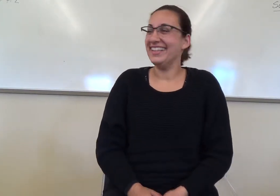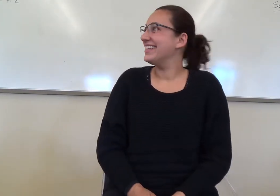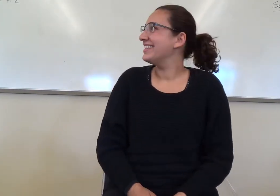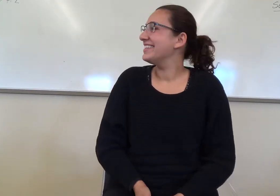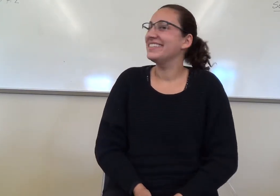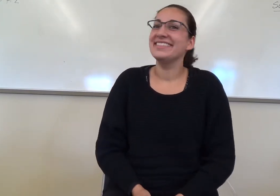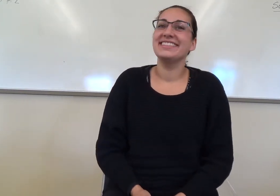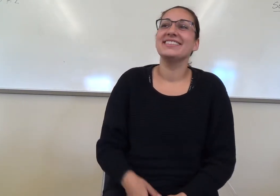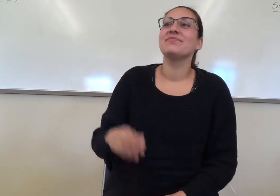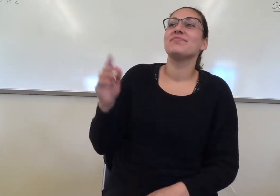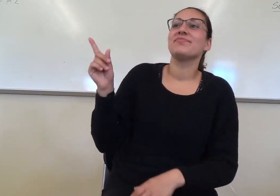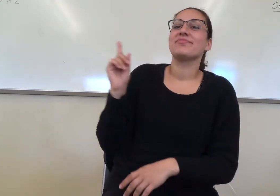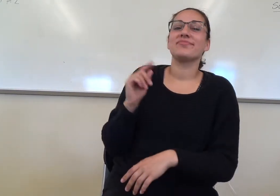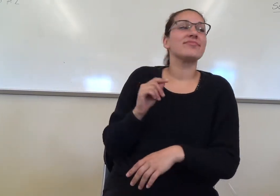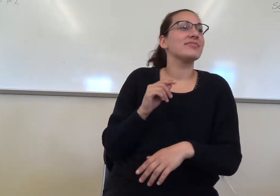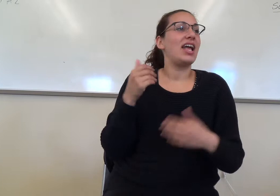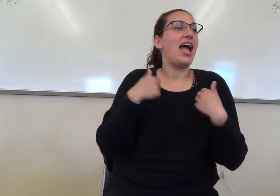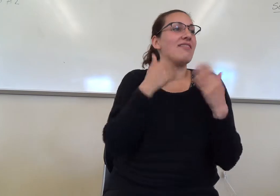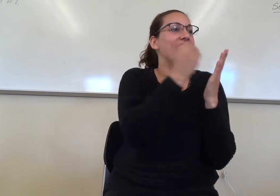There's definitely a list here.